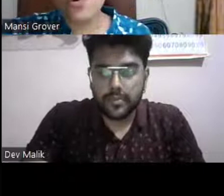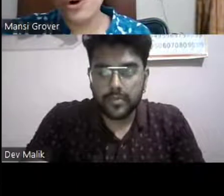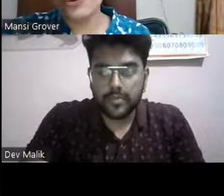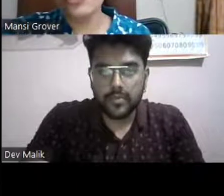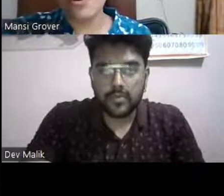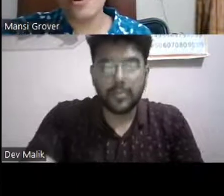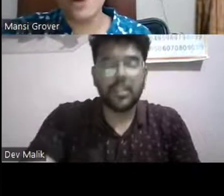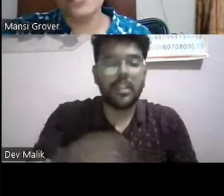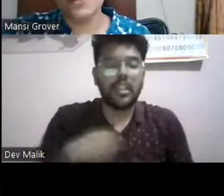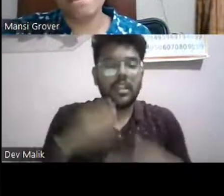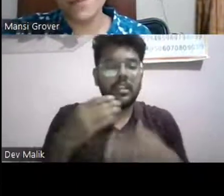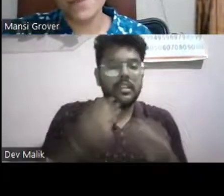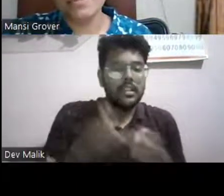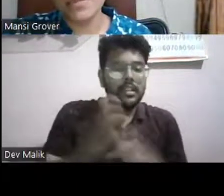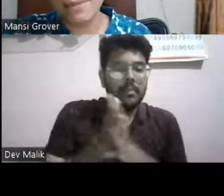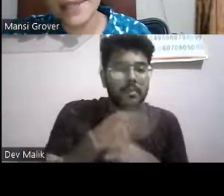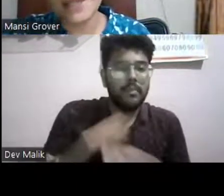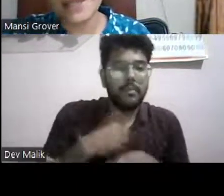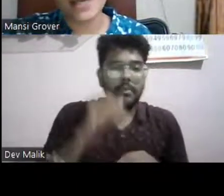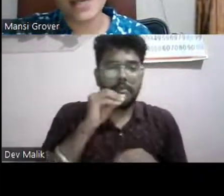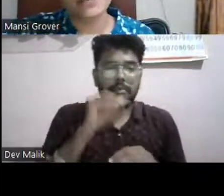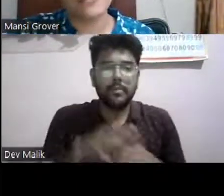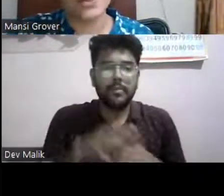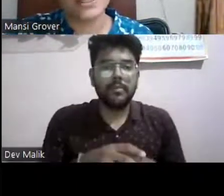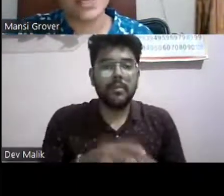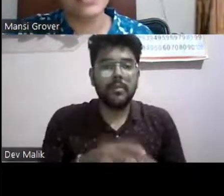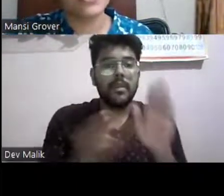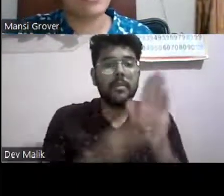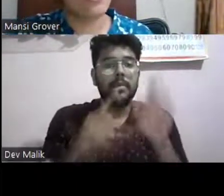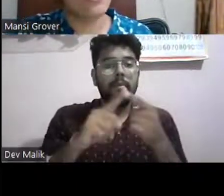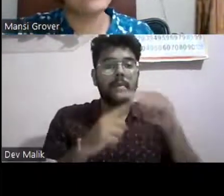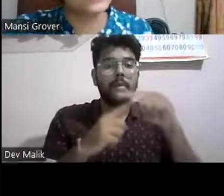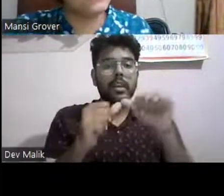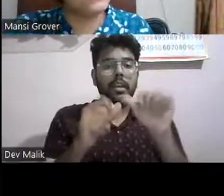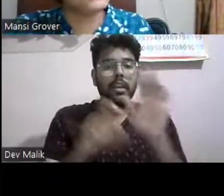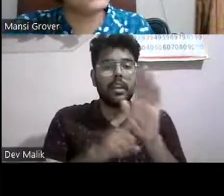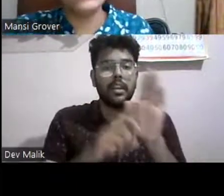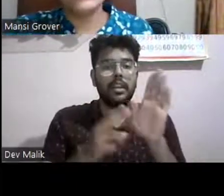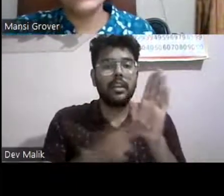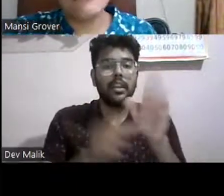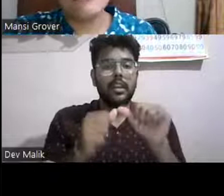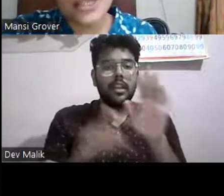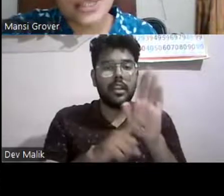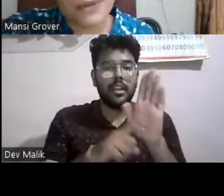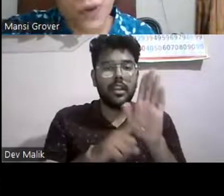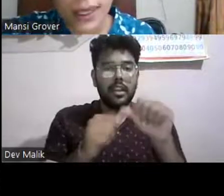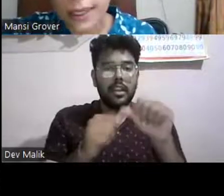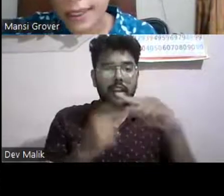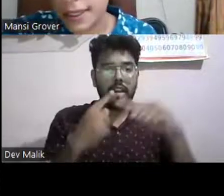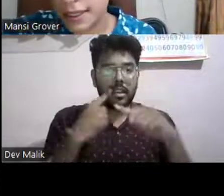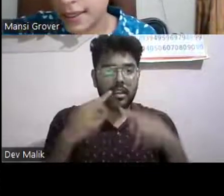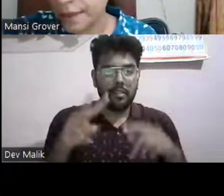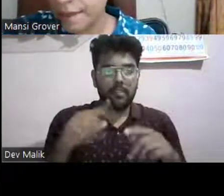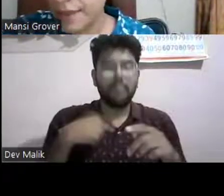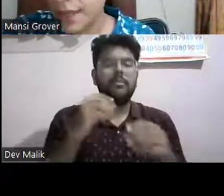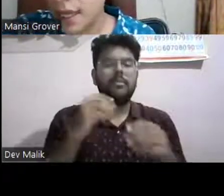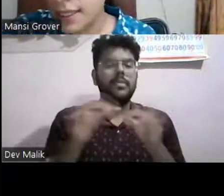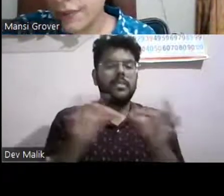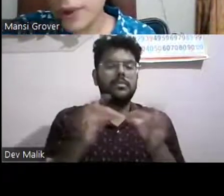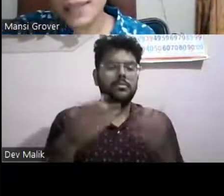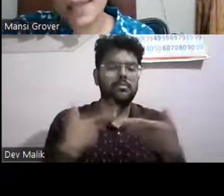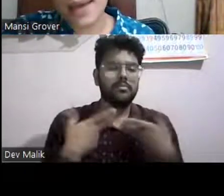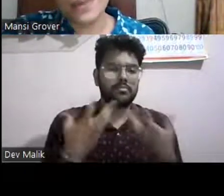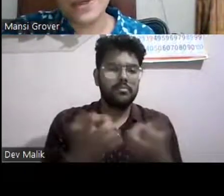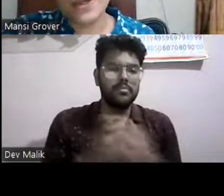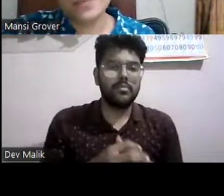I go on to talk about the meta-narrative concept of disability, let me just give you an instance. Say,